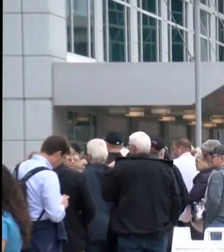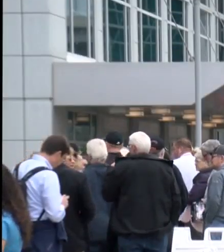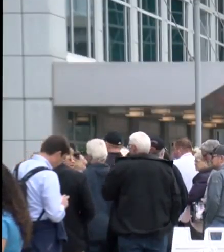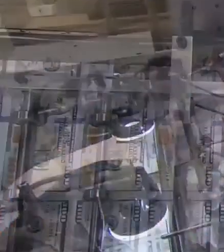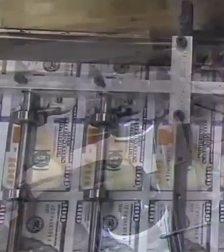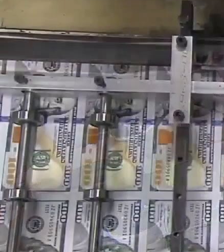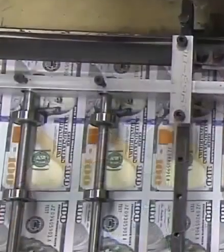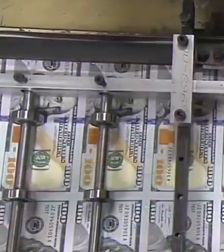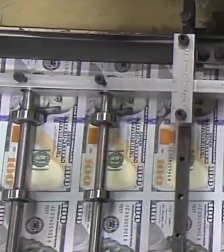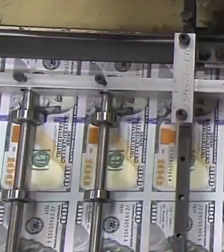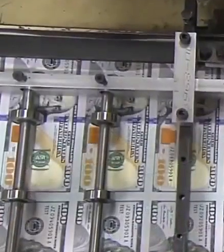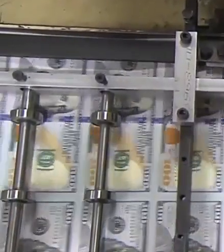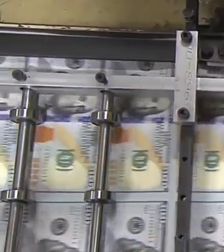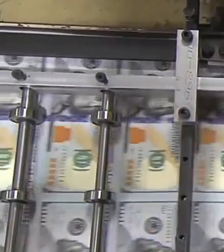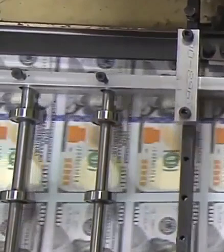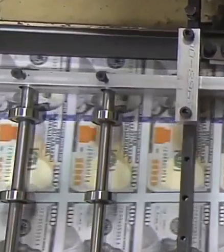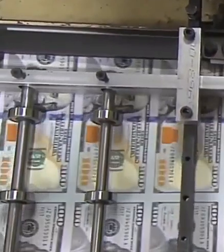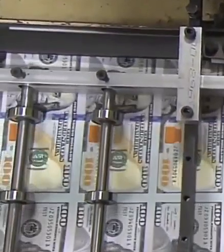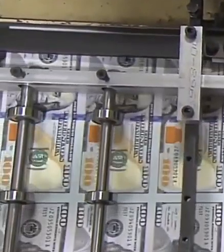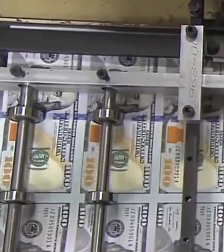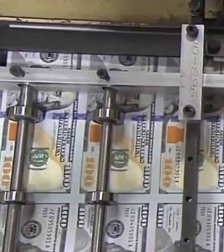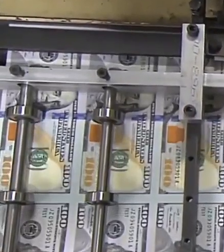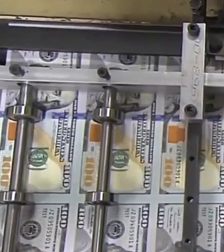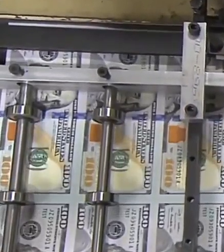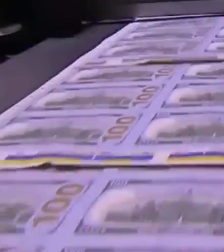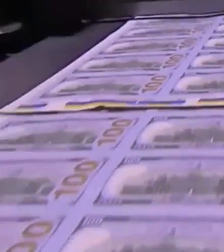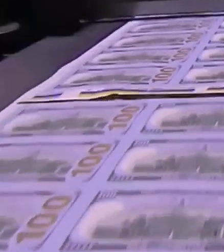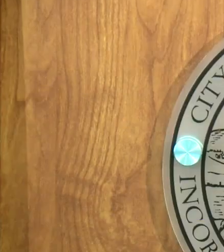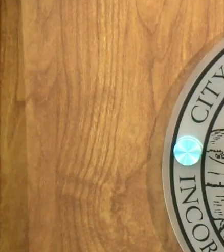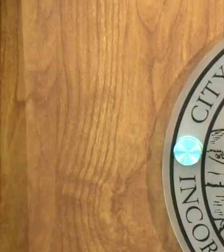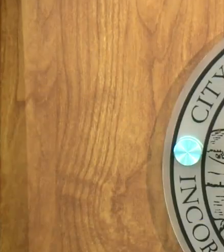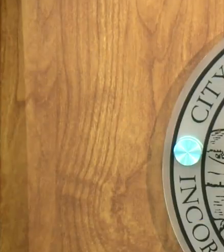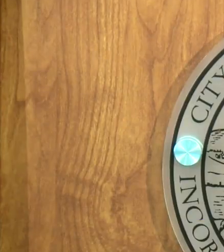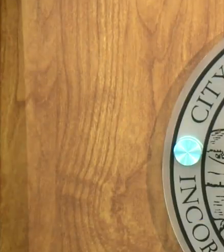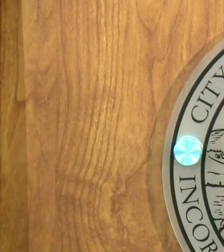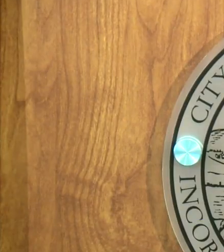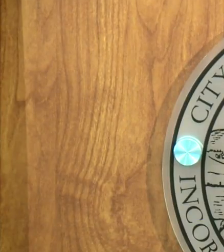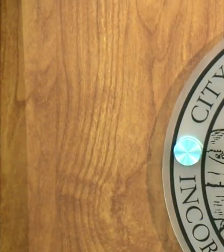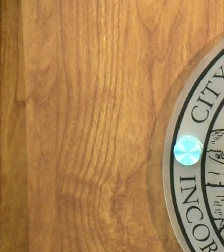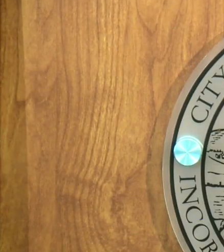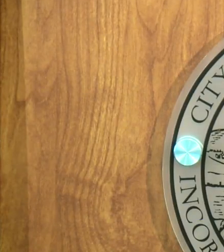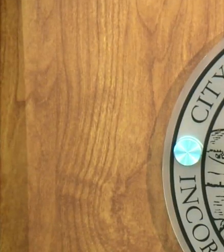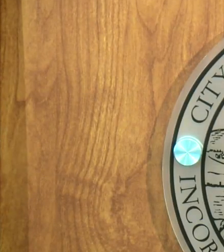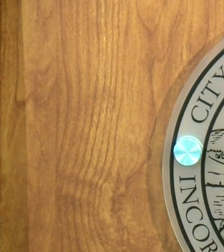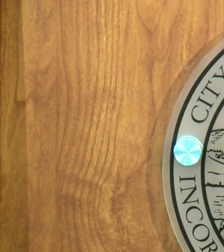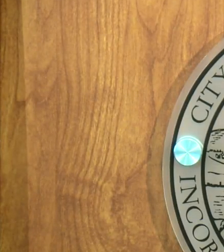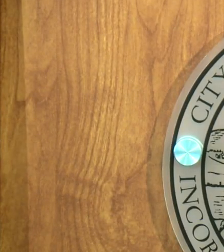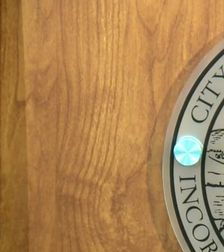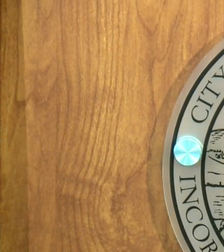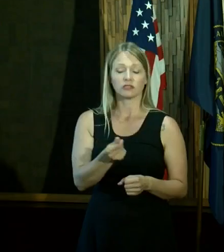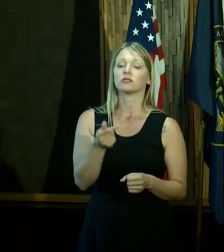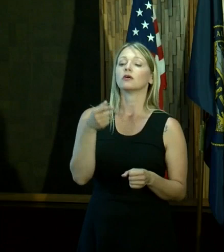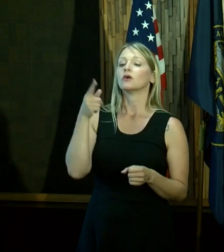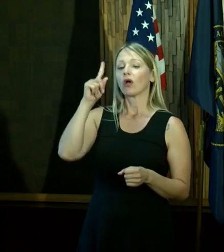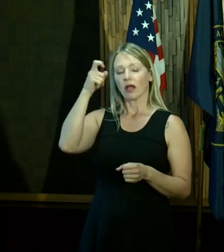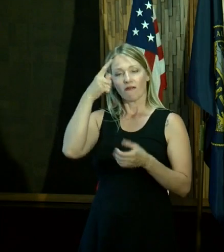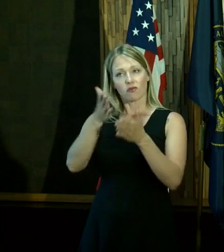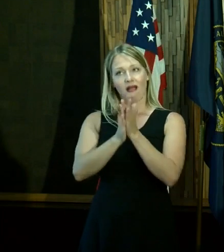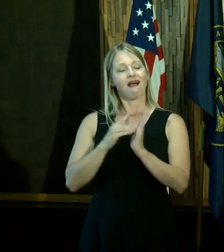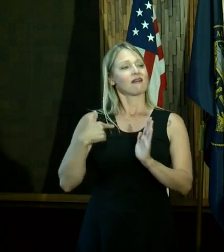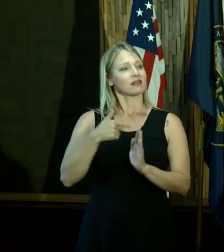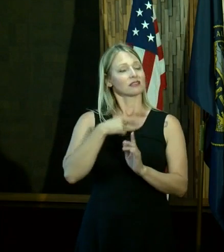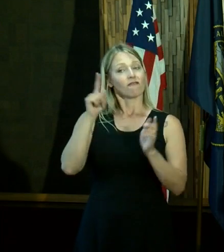all contributed. CARES Act funding is strictly for COVID-related expenses. Now, the city must apply for funding from FEMA.